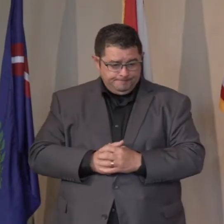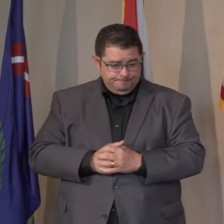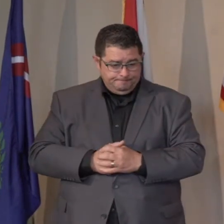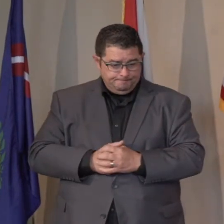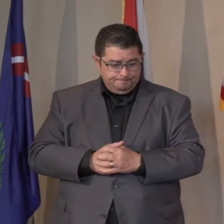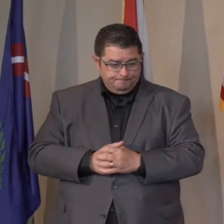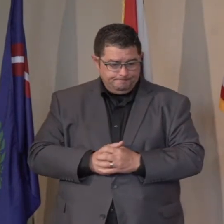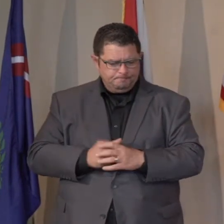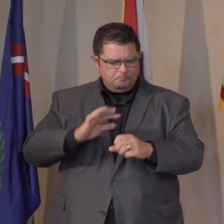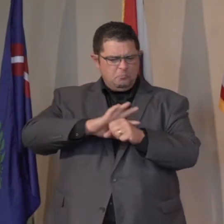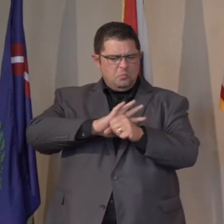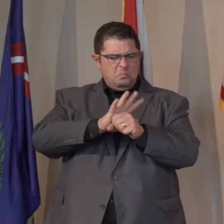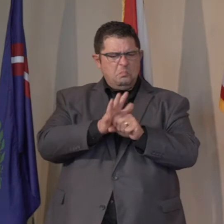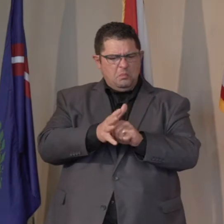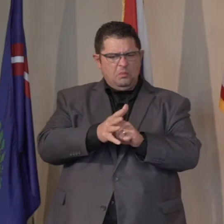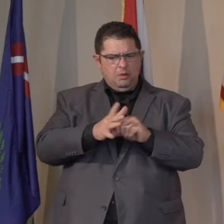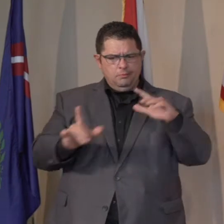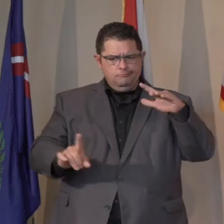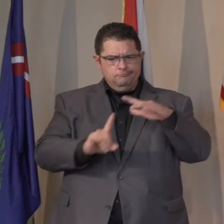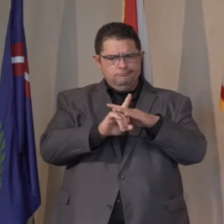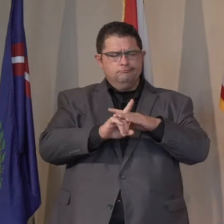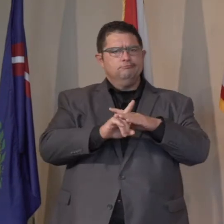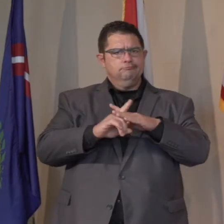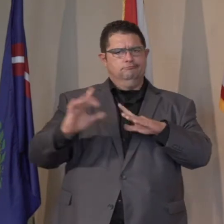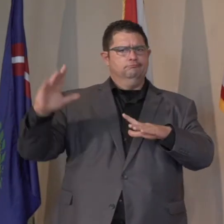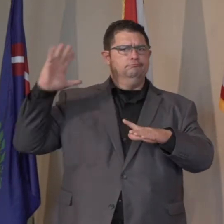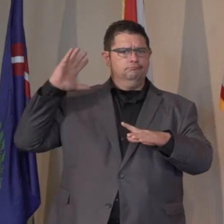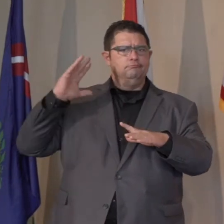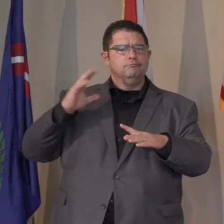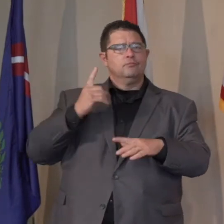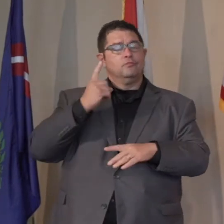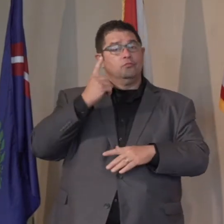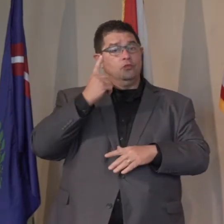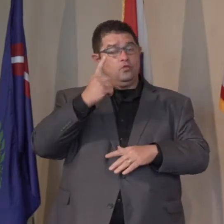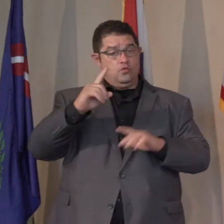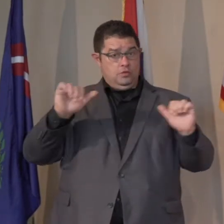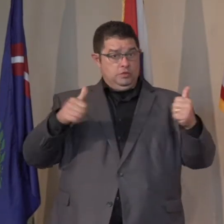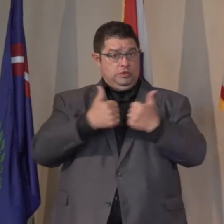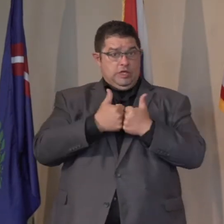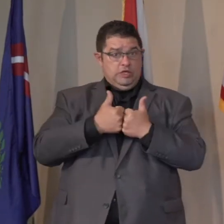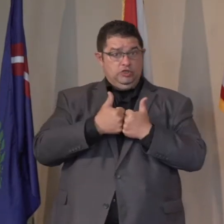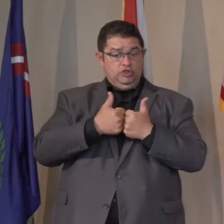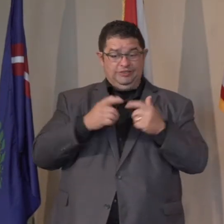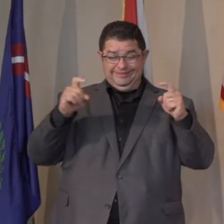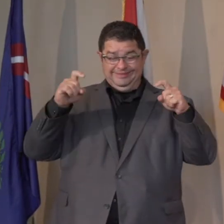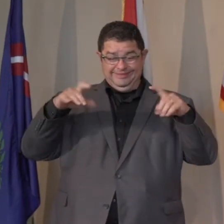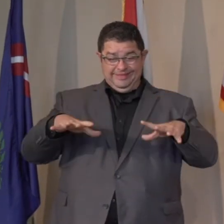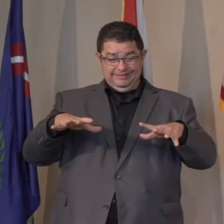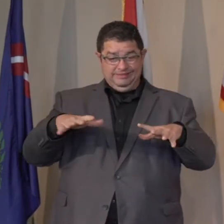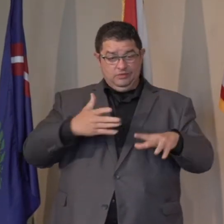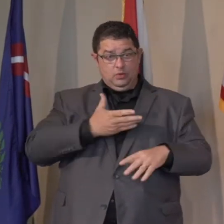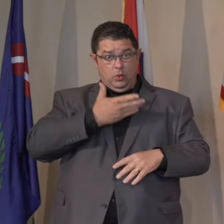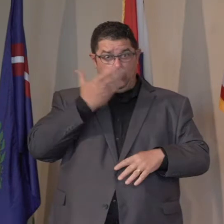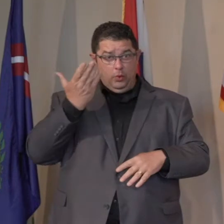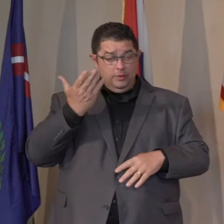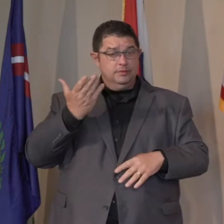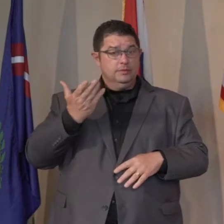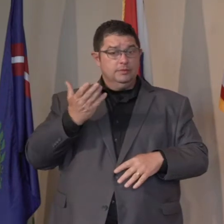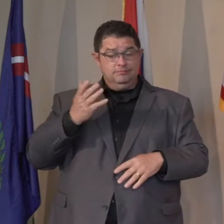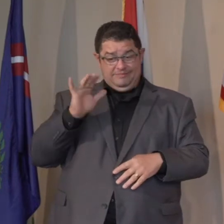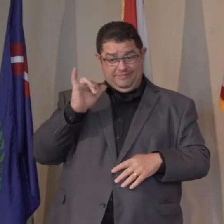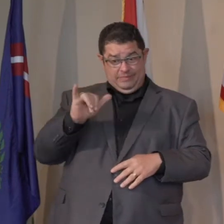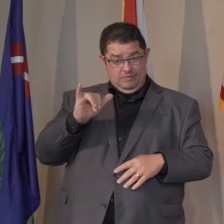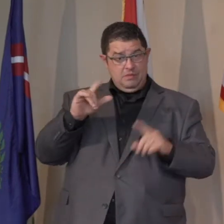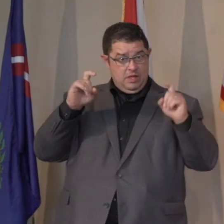When the pandemic first hit the U.S., one of the biggest challenges was the shortage of tests. The shortage led to outbreaks that could have